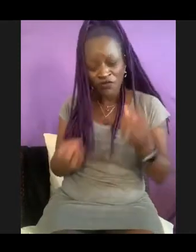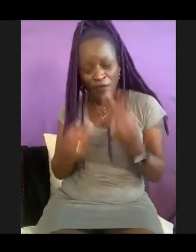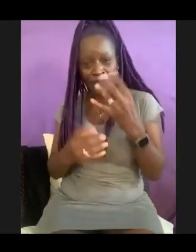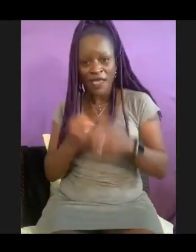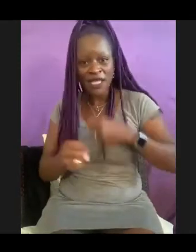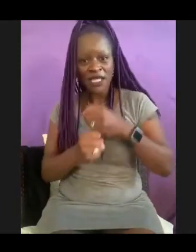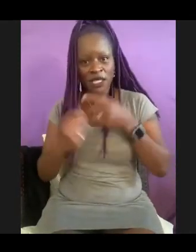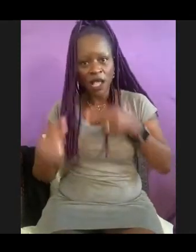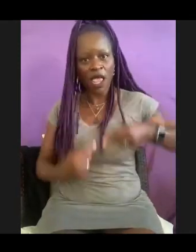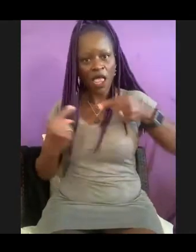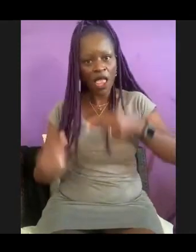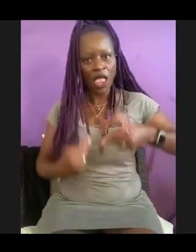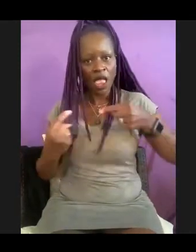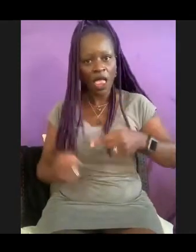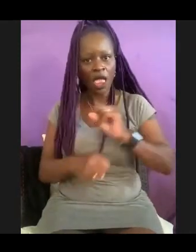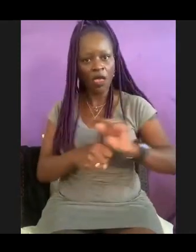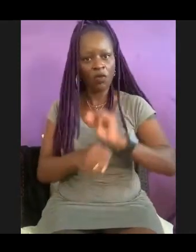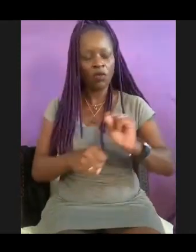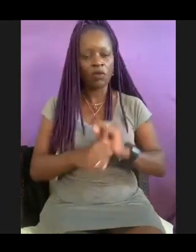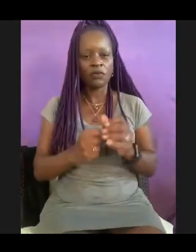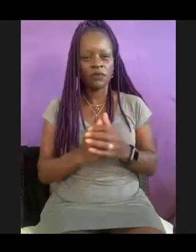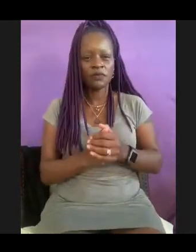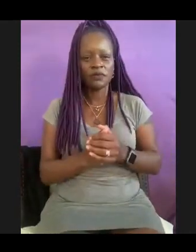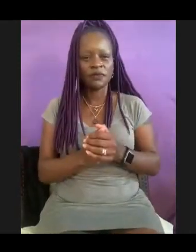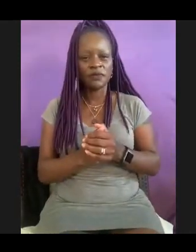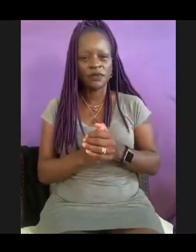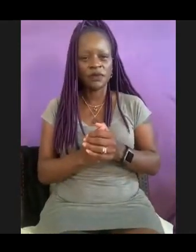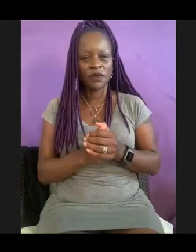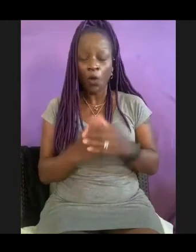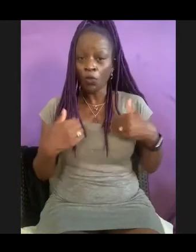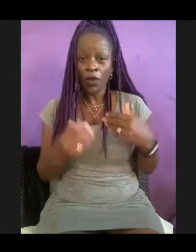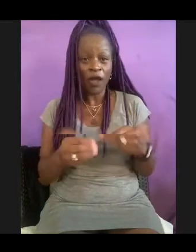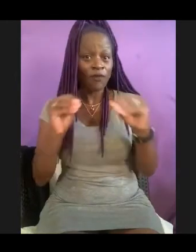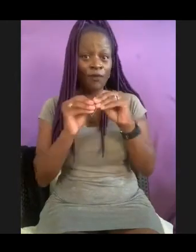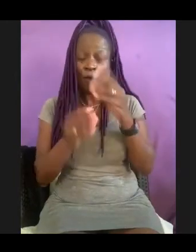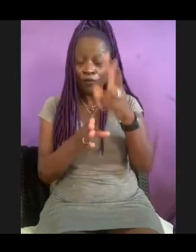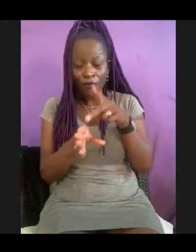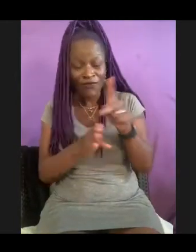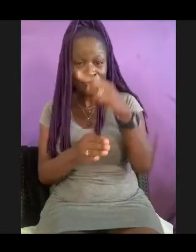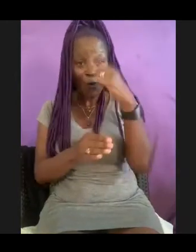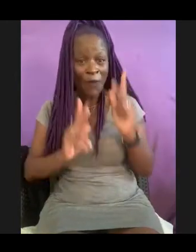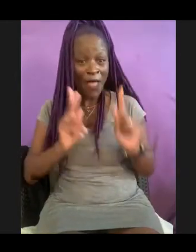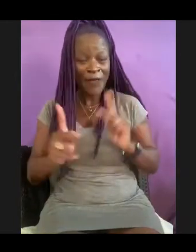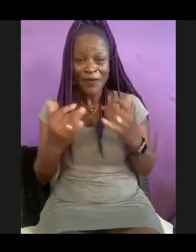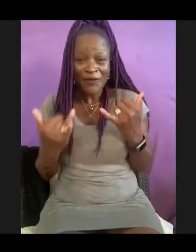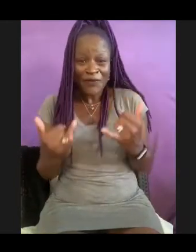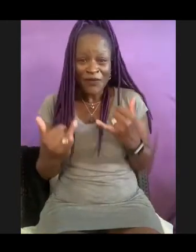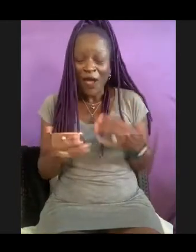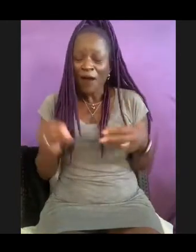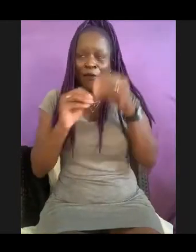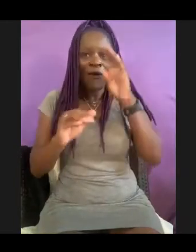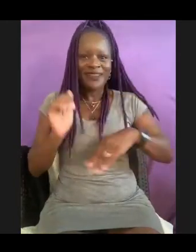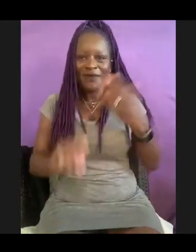years. We now have more professional Black people than in any other time in